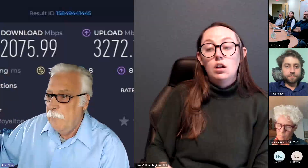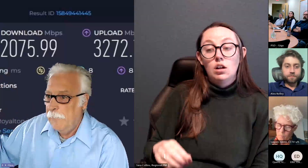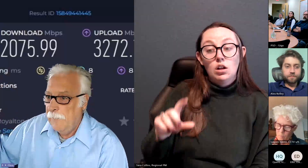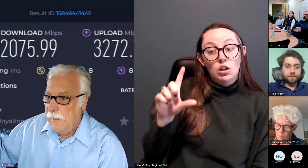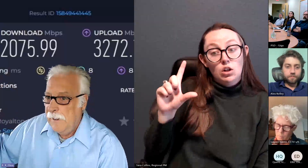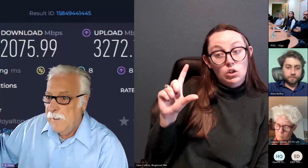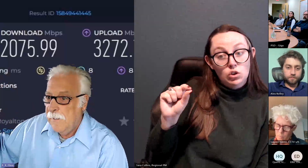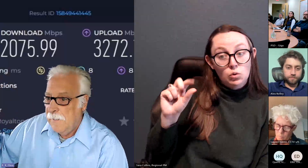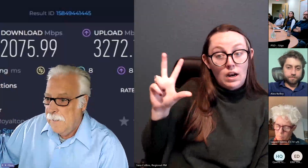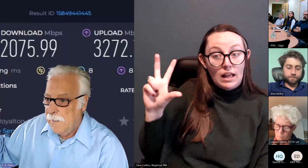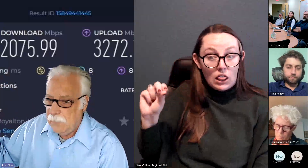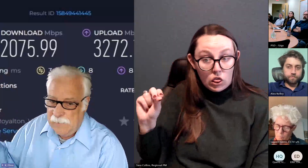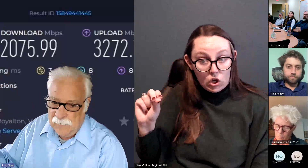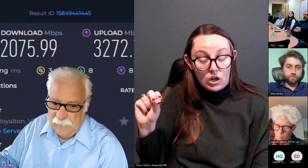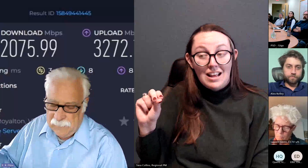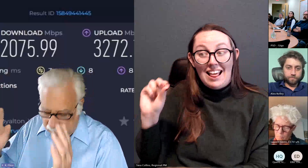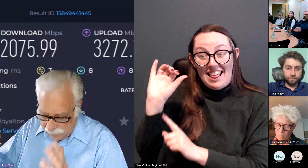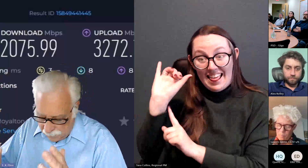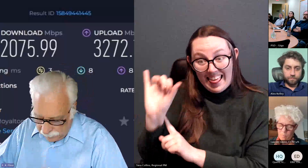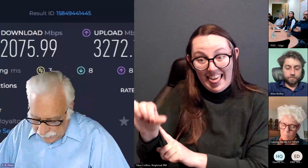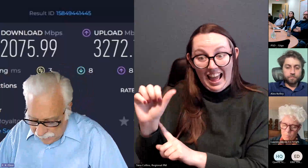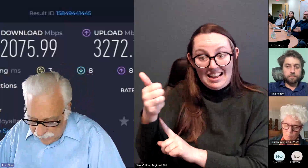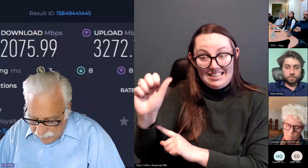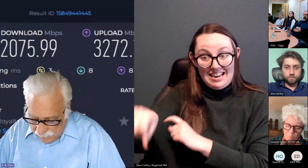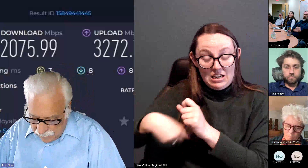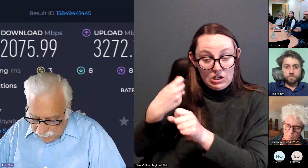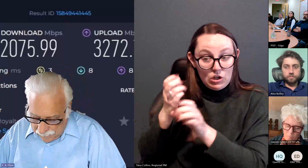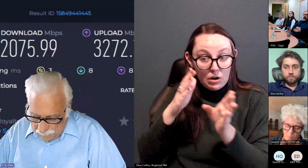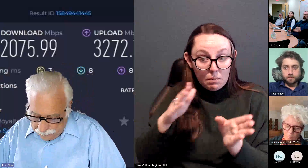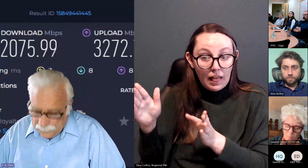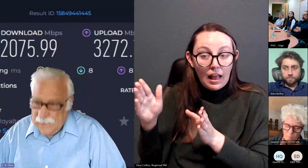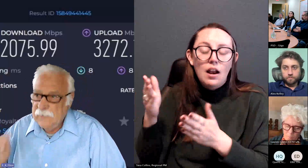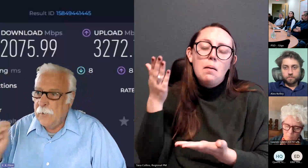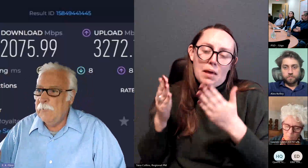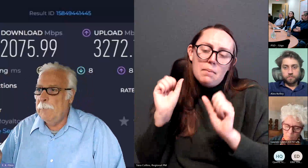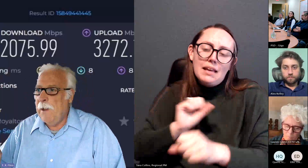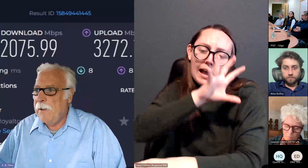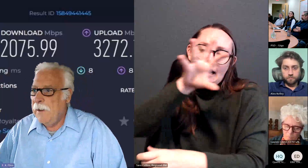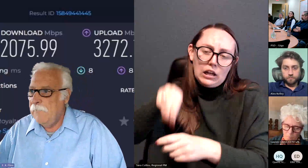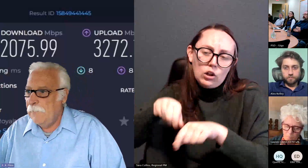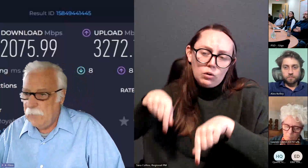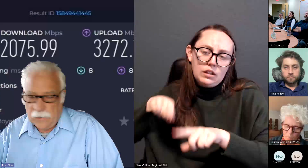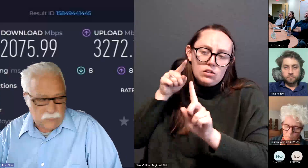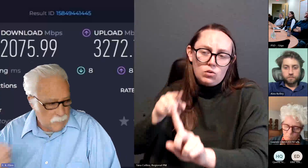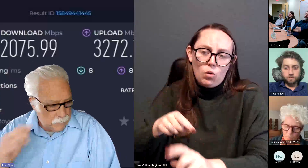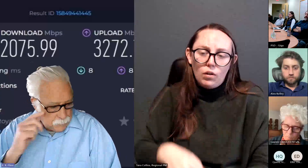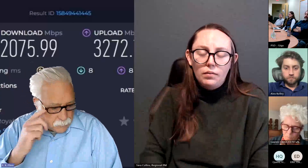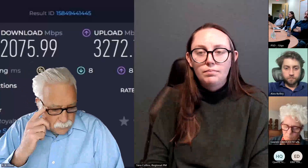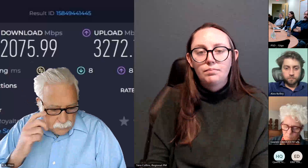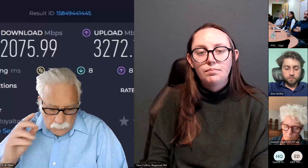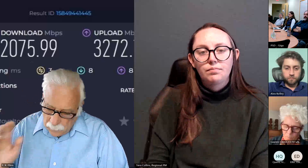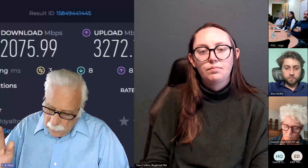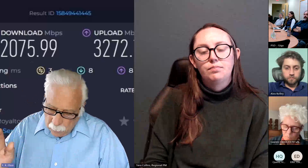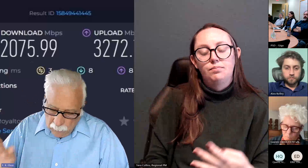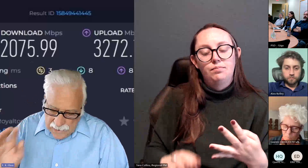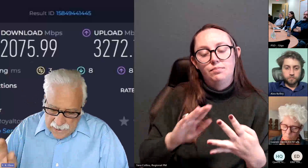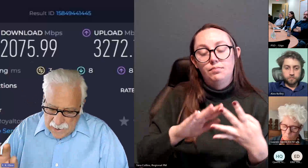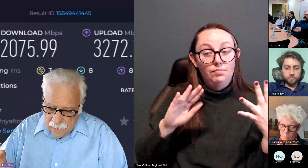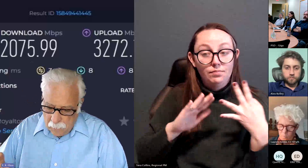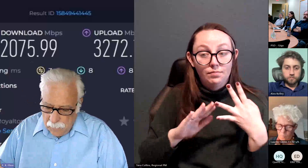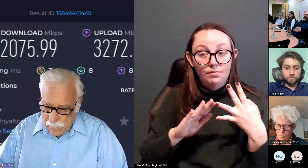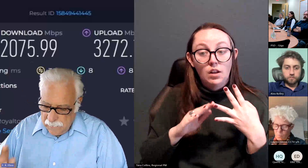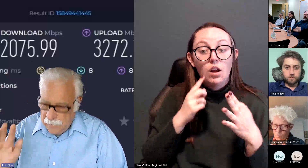more fruitfully address this. Okay. In terms of burying infrastructure,